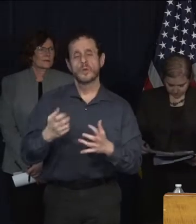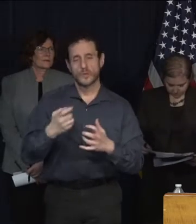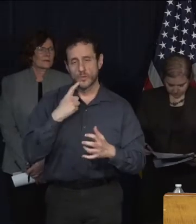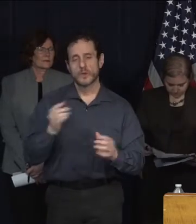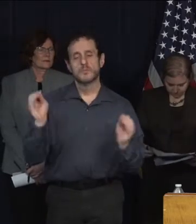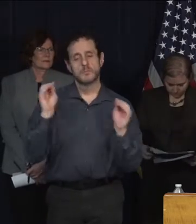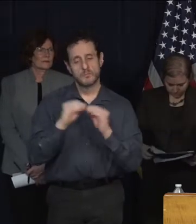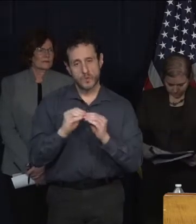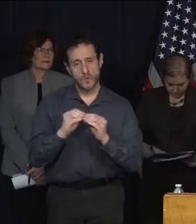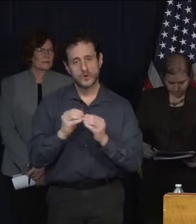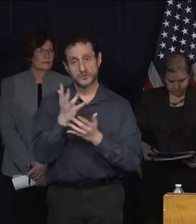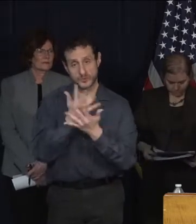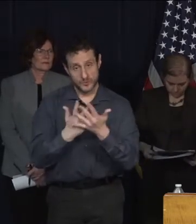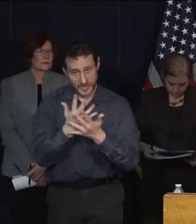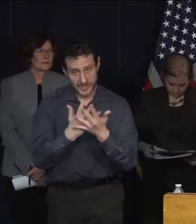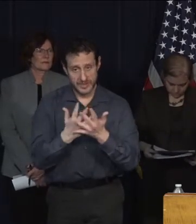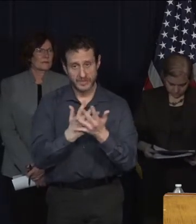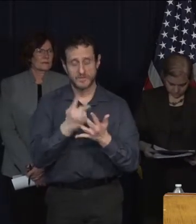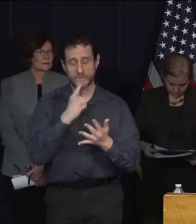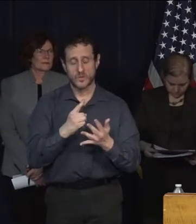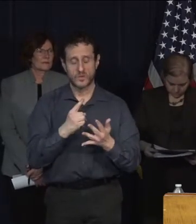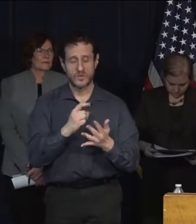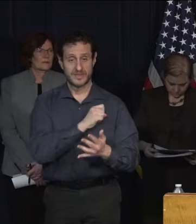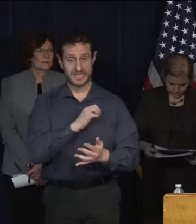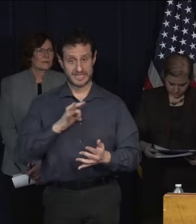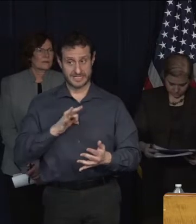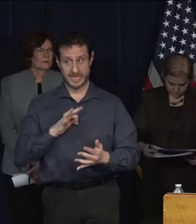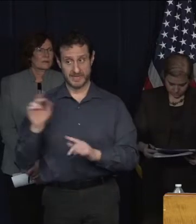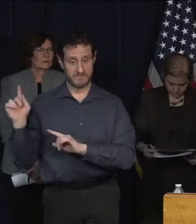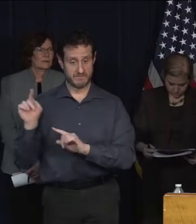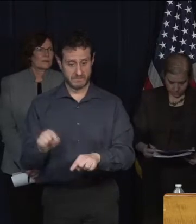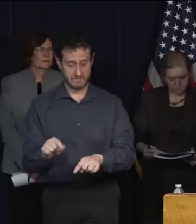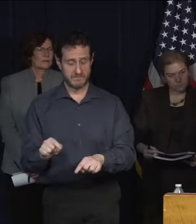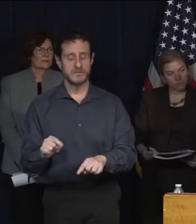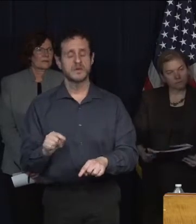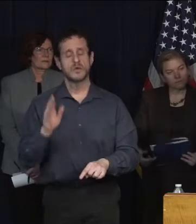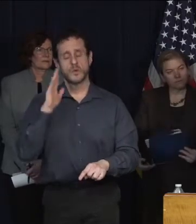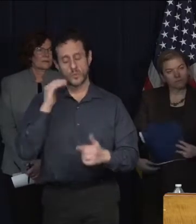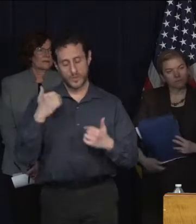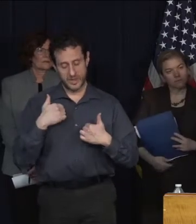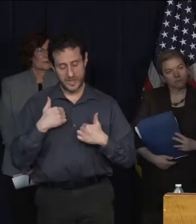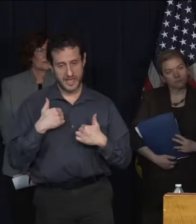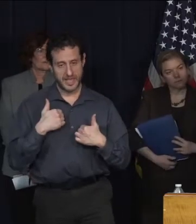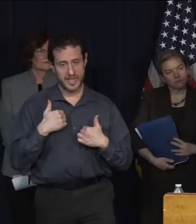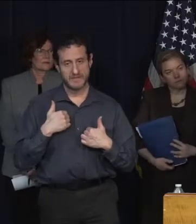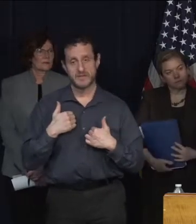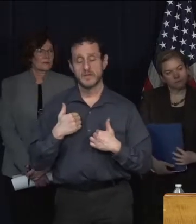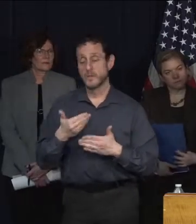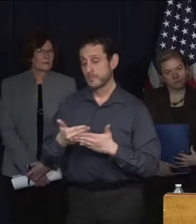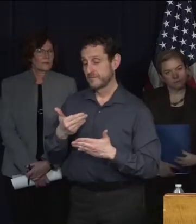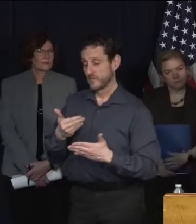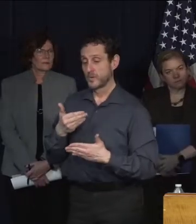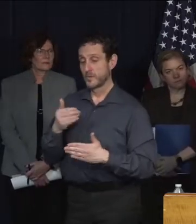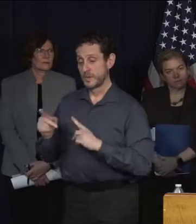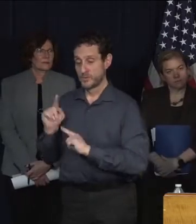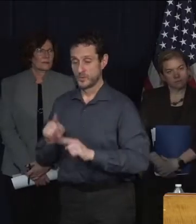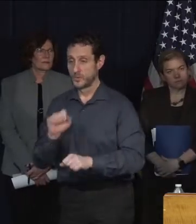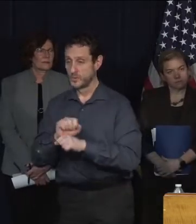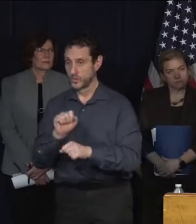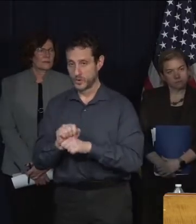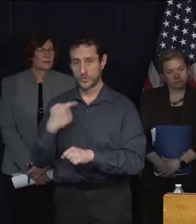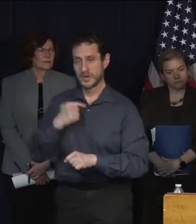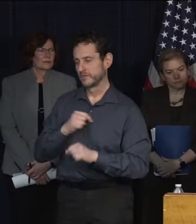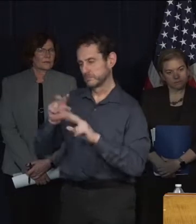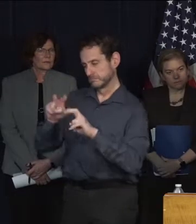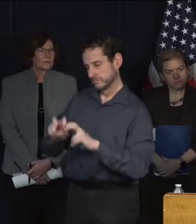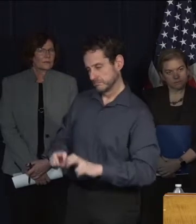heightened screening for the staff that's coming in. There's going to be pre-shift assessments where we're ensuring